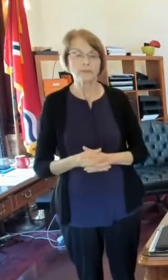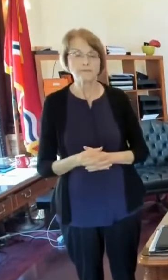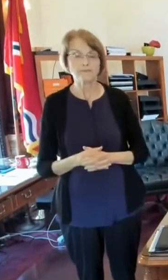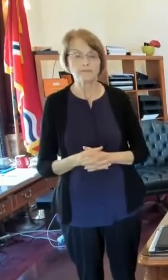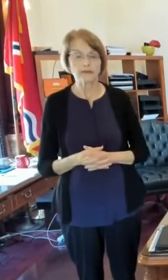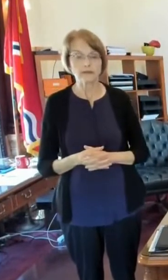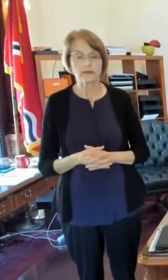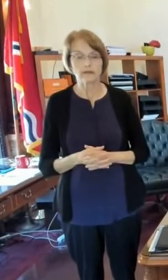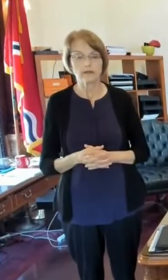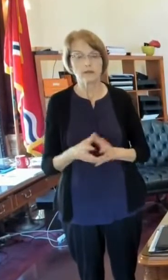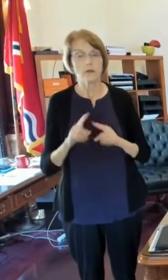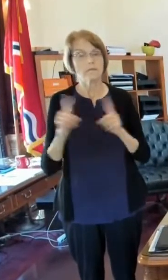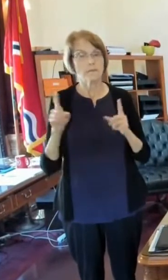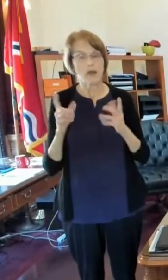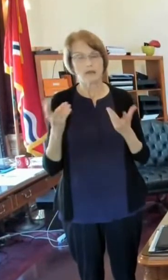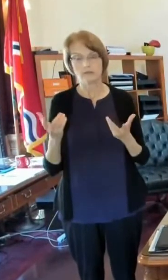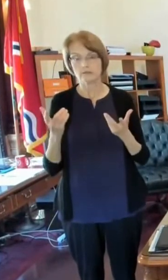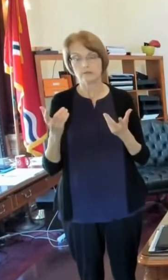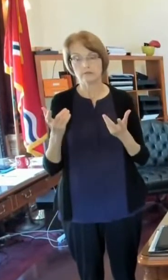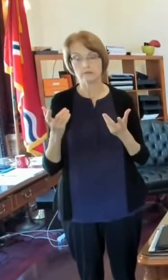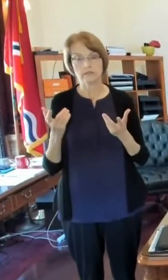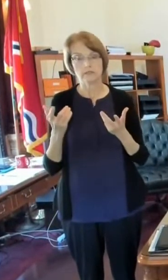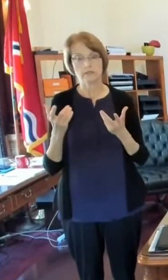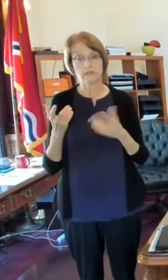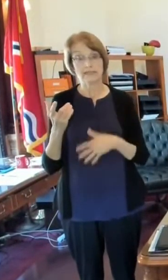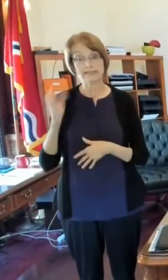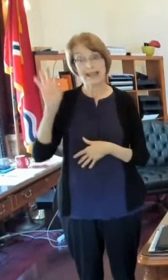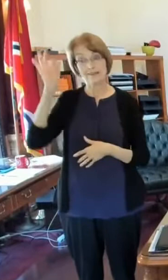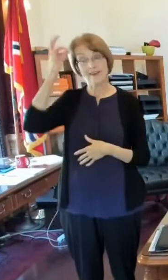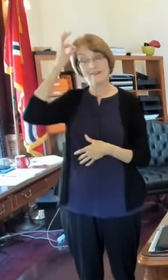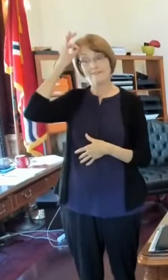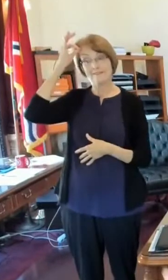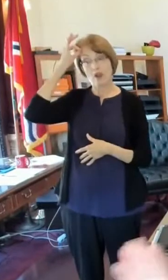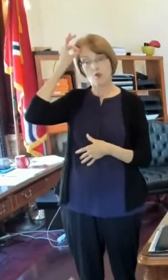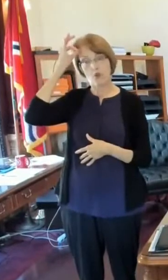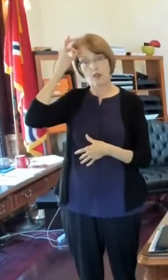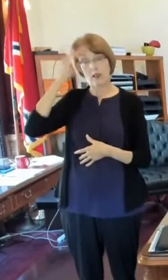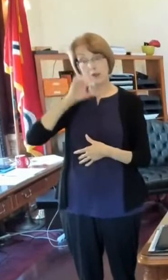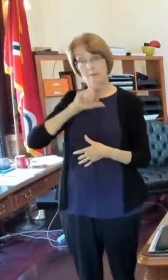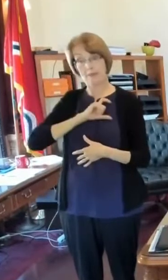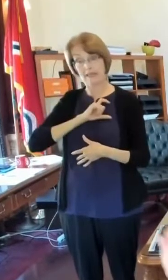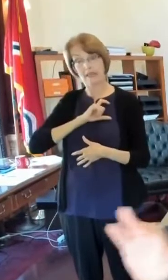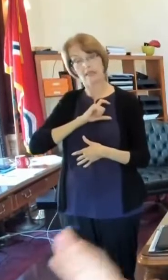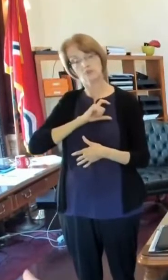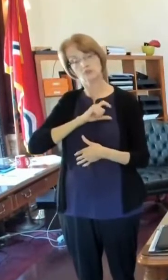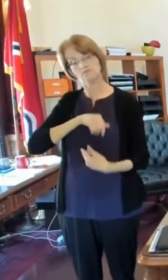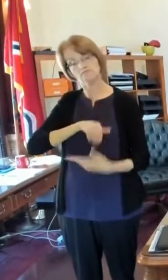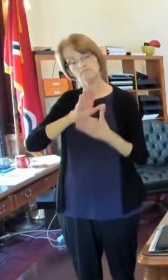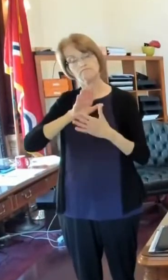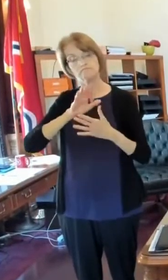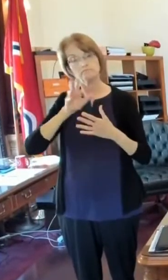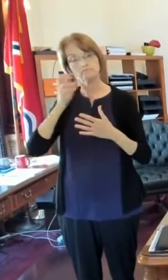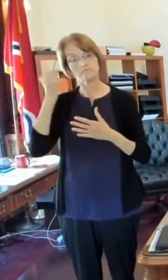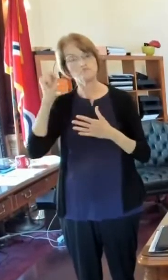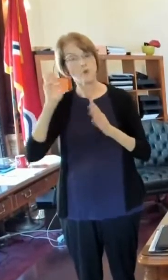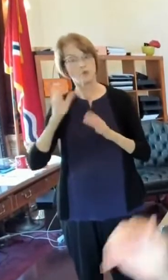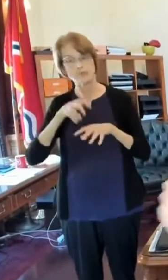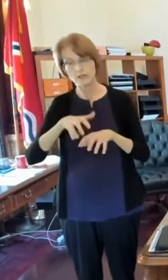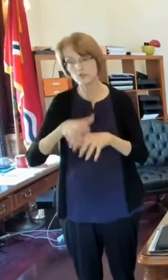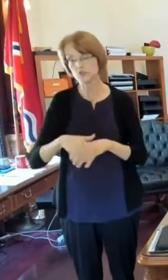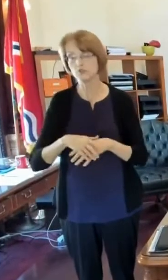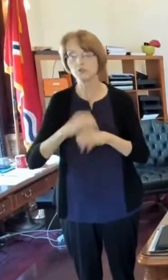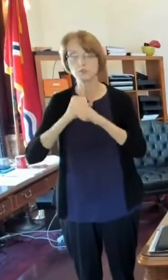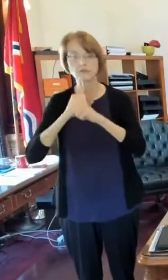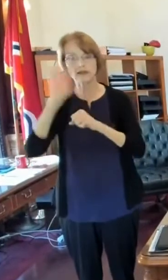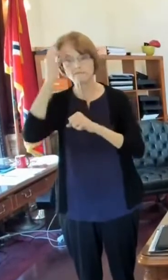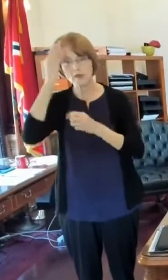it is not any federal folks to help with protests. It's not about protesting. It's not about protecting federal property.